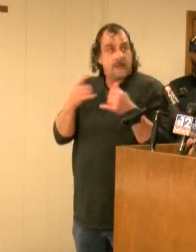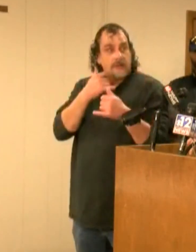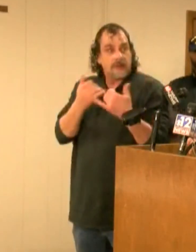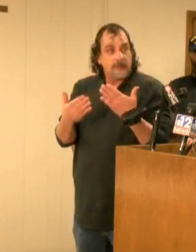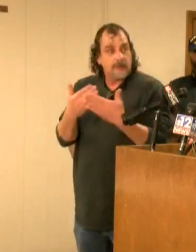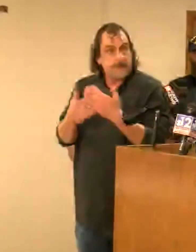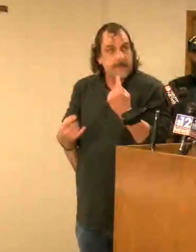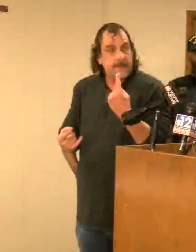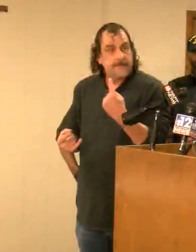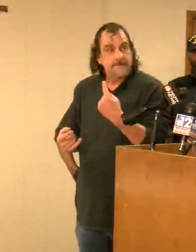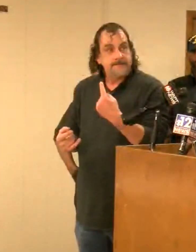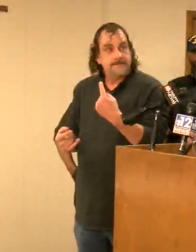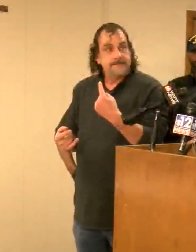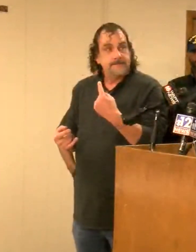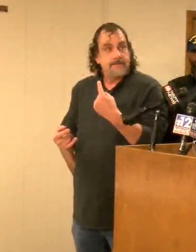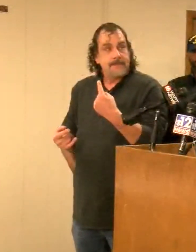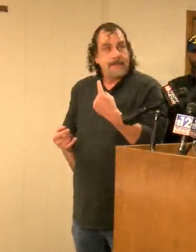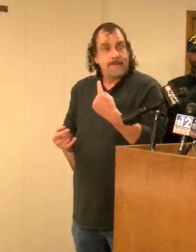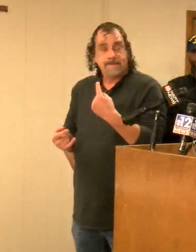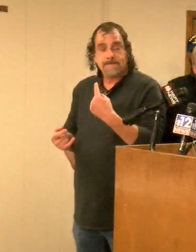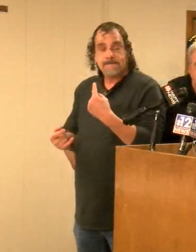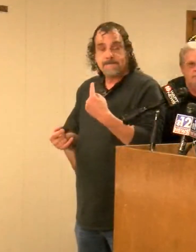Yes, sir.